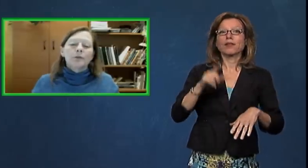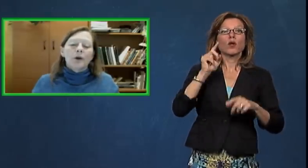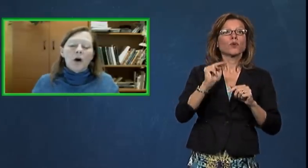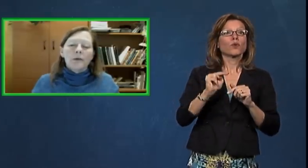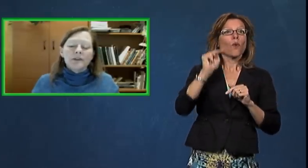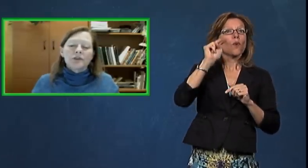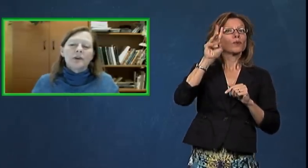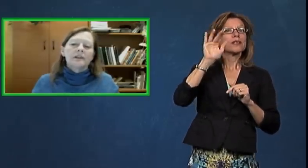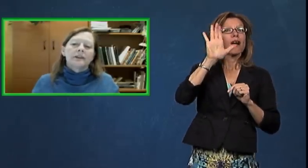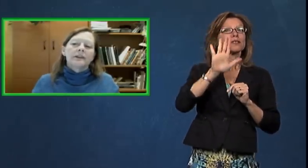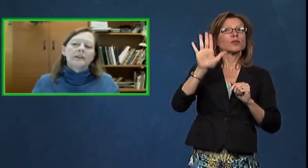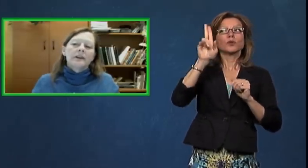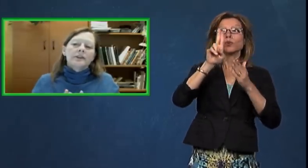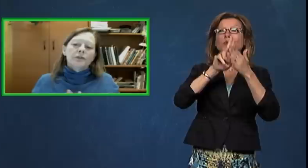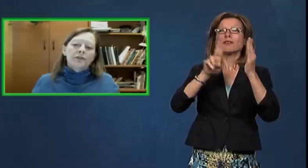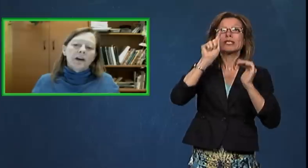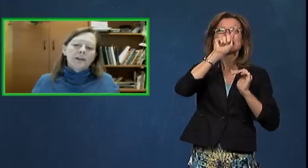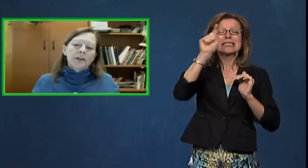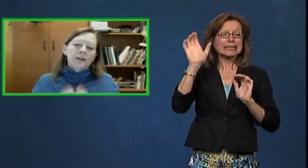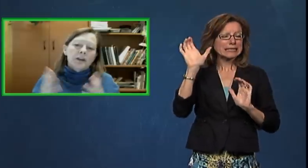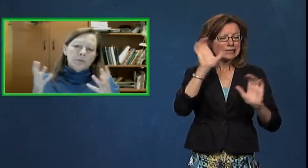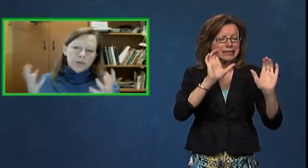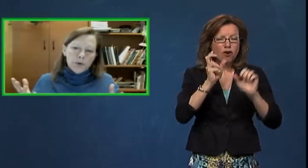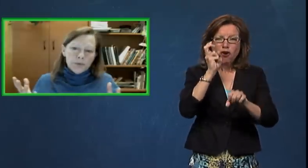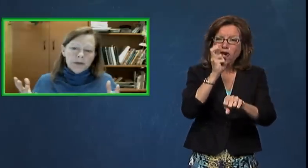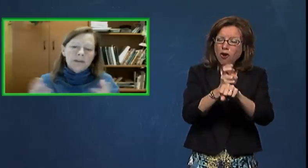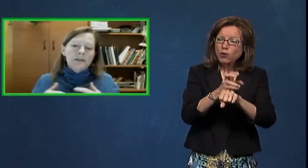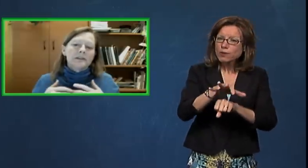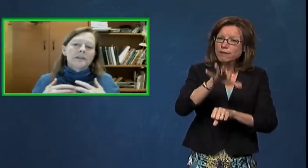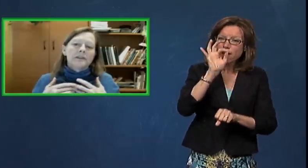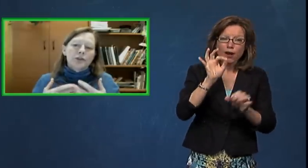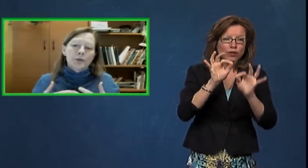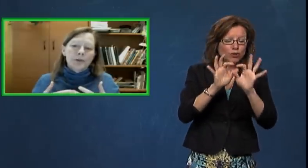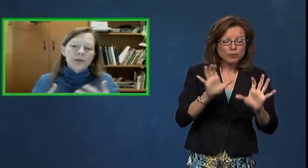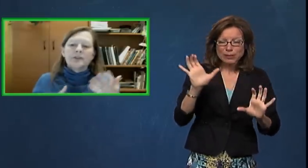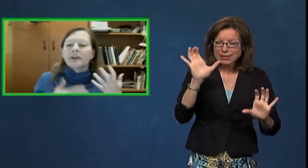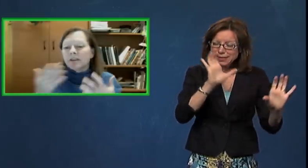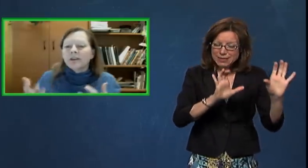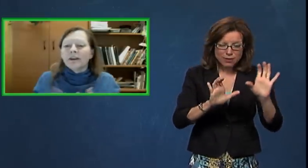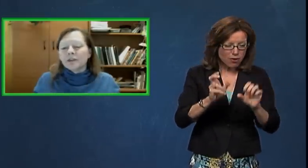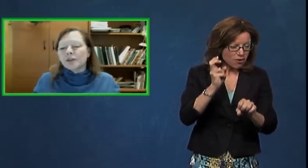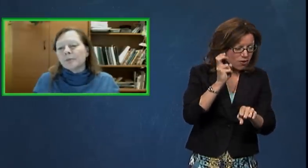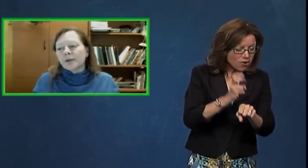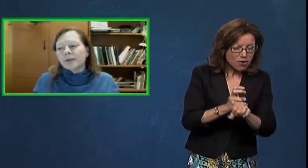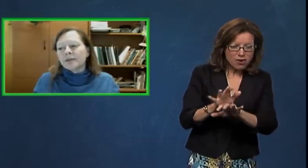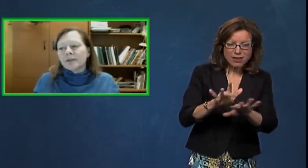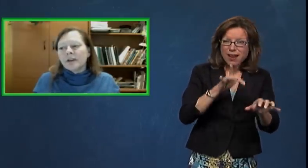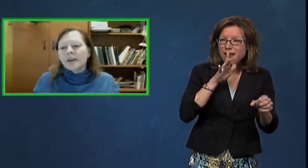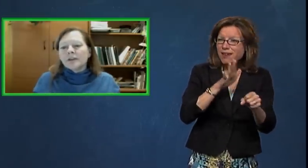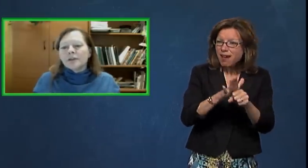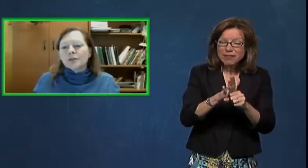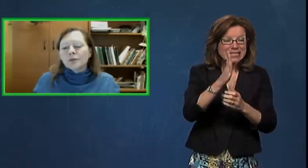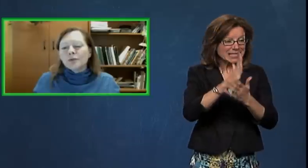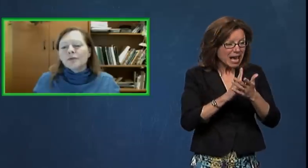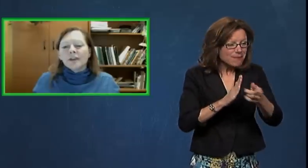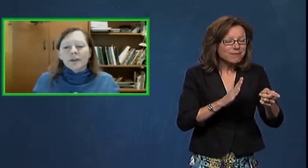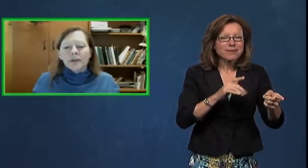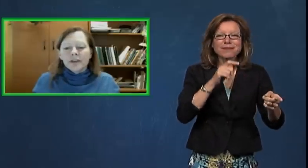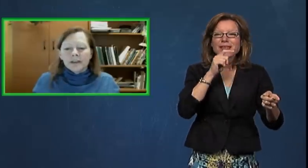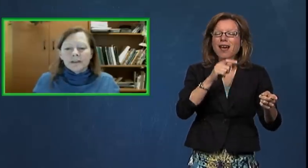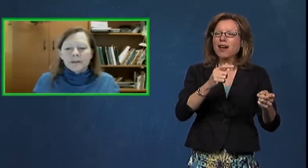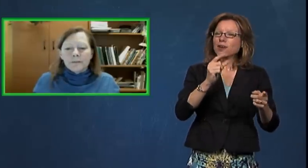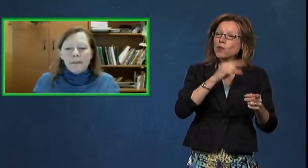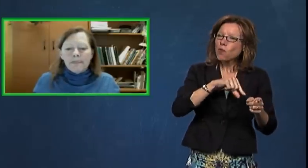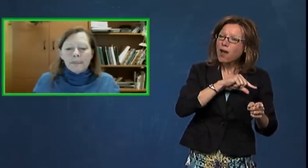state were always struggling to find appropriate interpreters and enough interpreters to fill